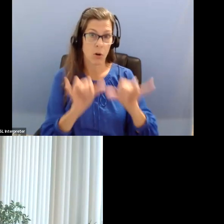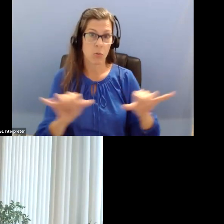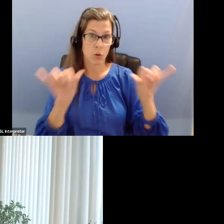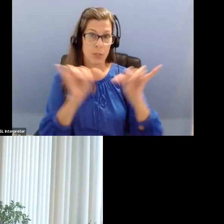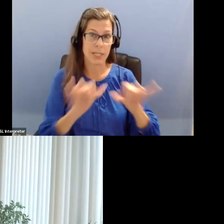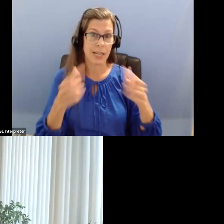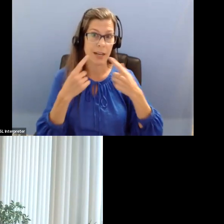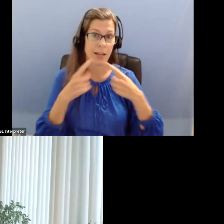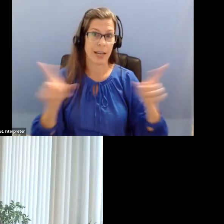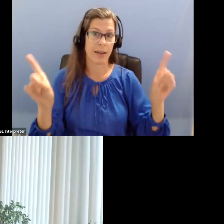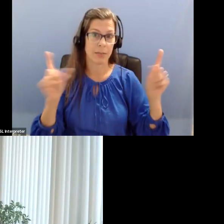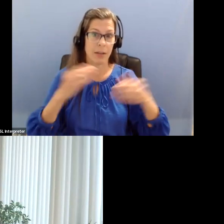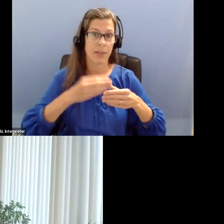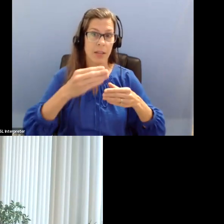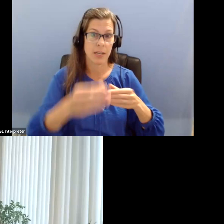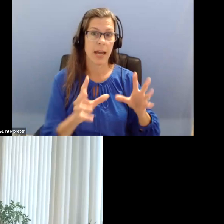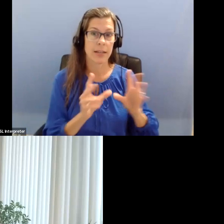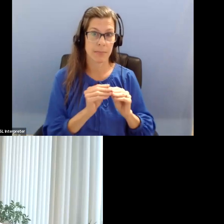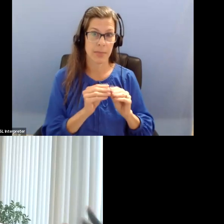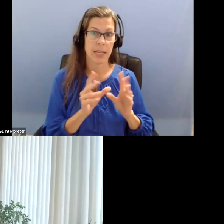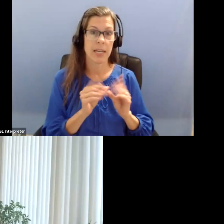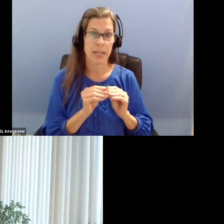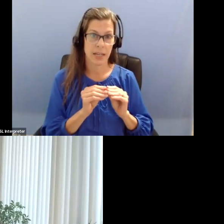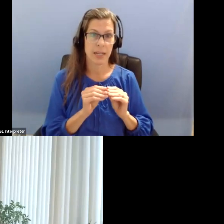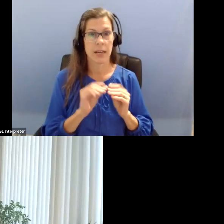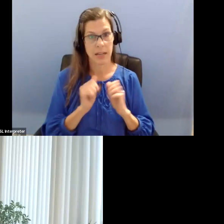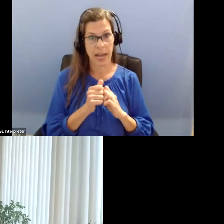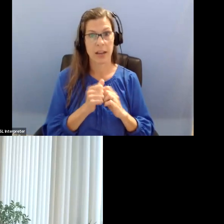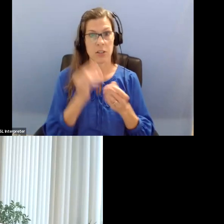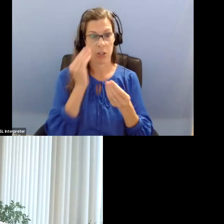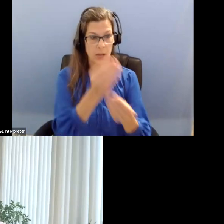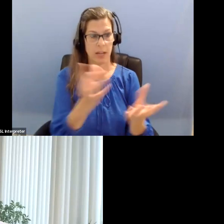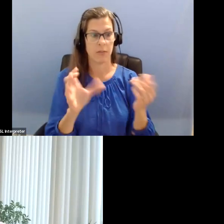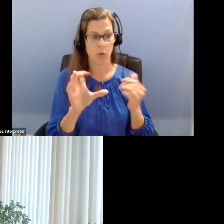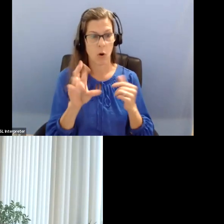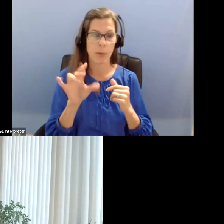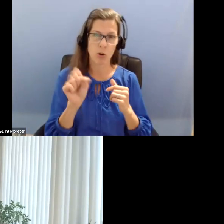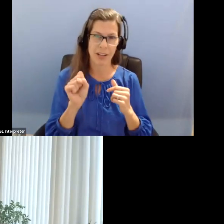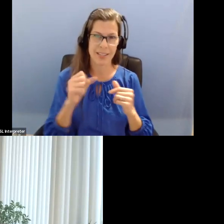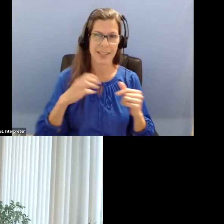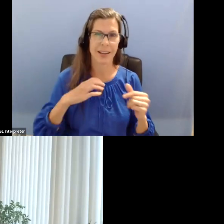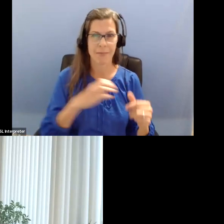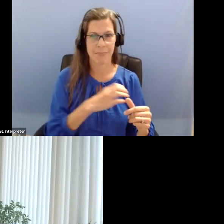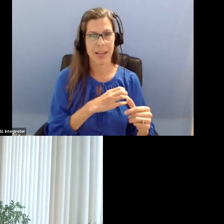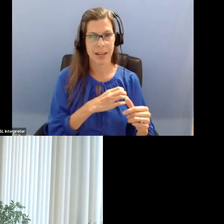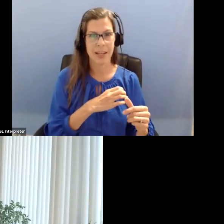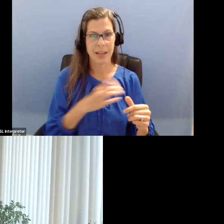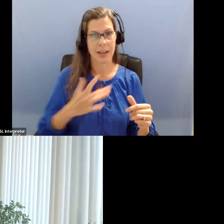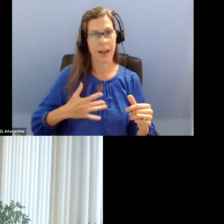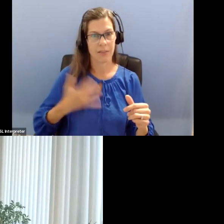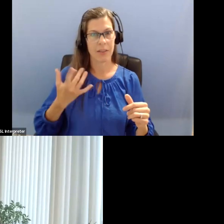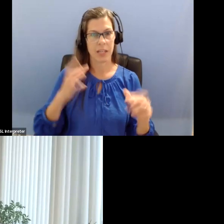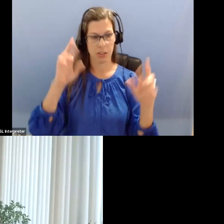the next meeting of the CRIS as the way to inform the CRIS. I think to me, that really does